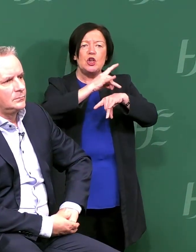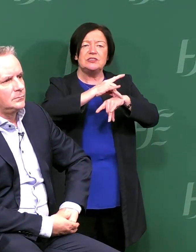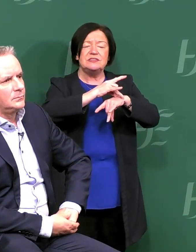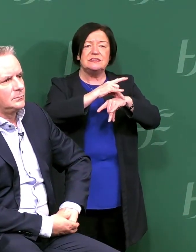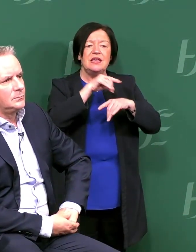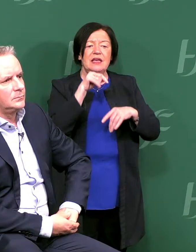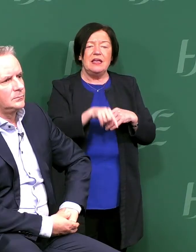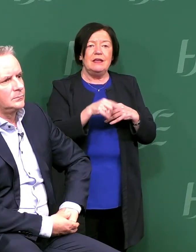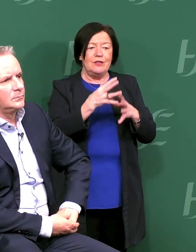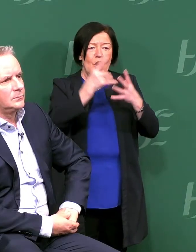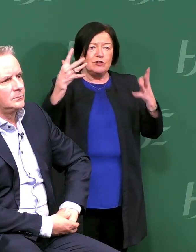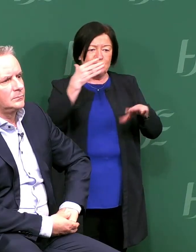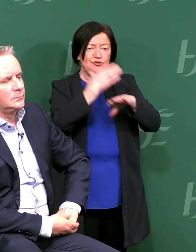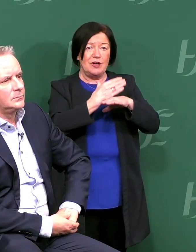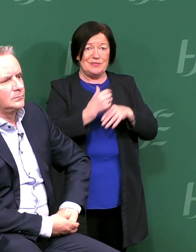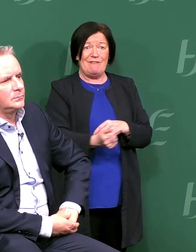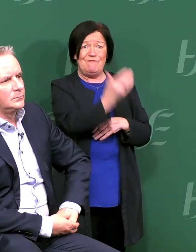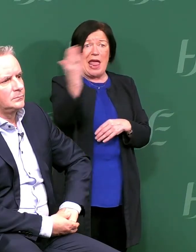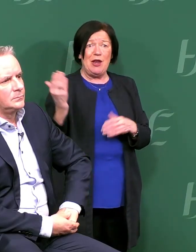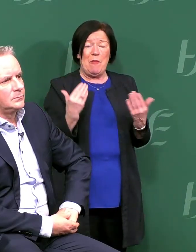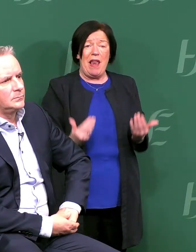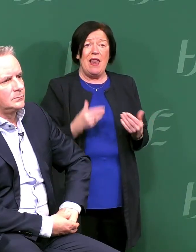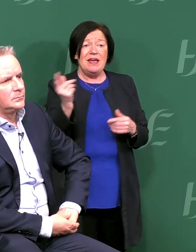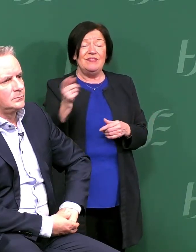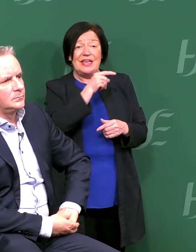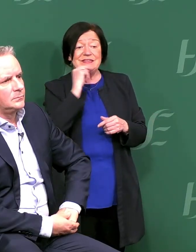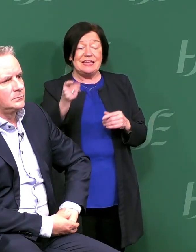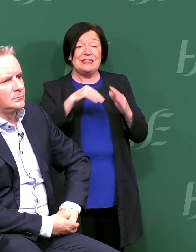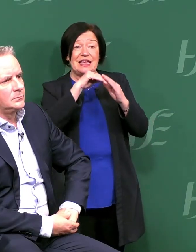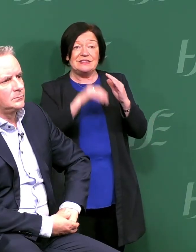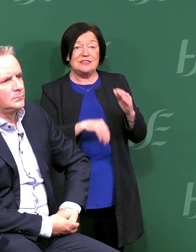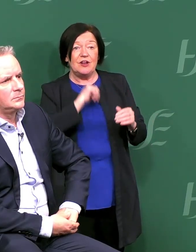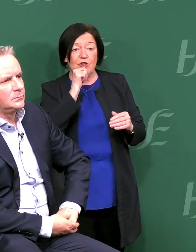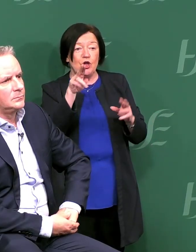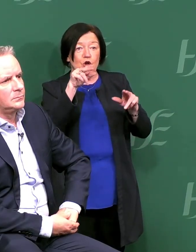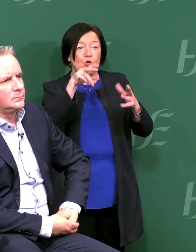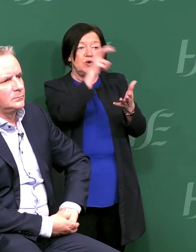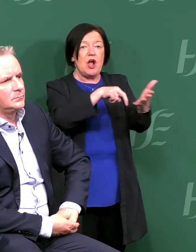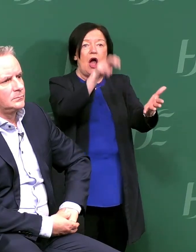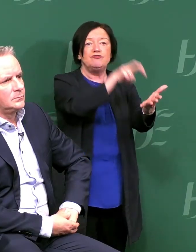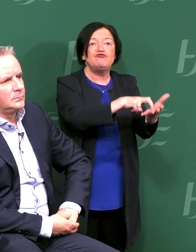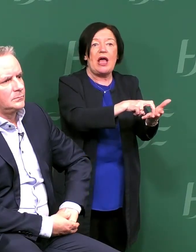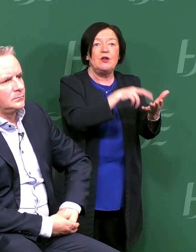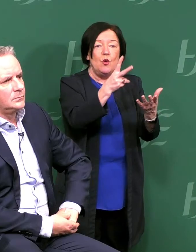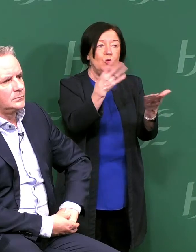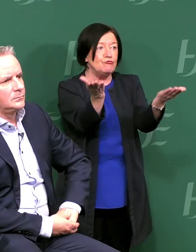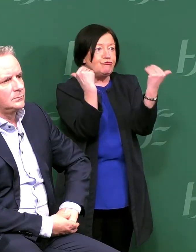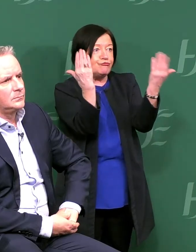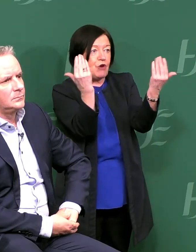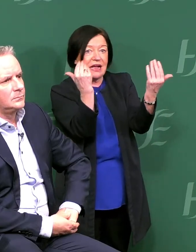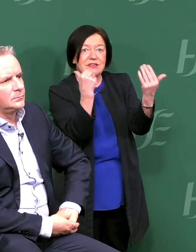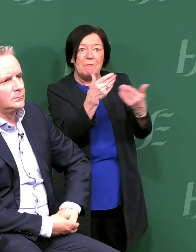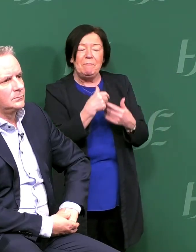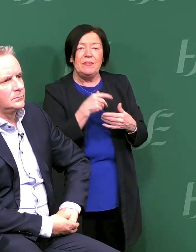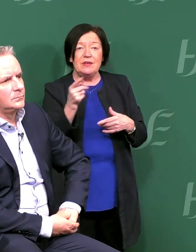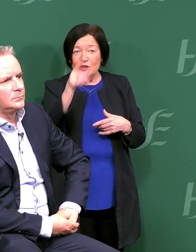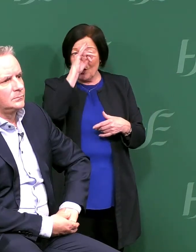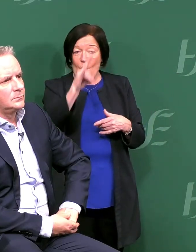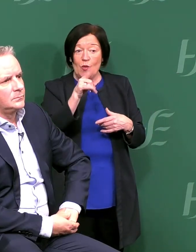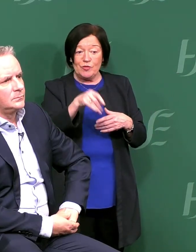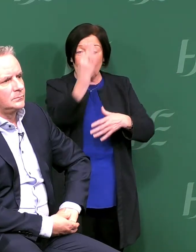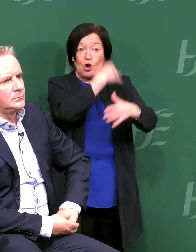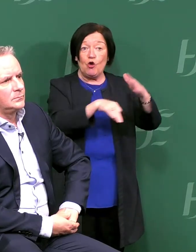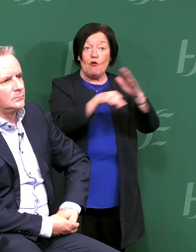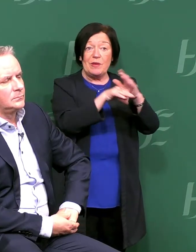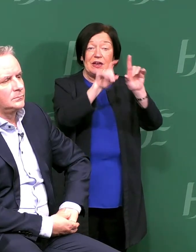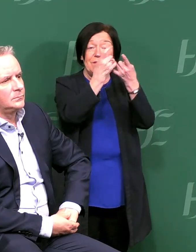And there's hundreds of vacant posts currently. And they say that that's down to the lack of a new contract, which would attract them to those posts. Do you really hope that the